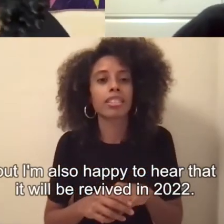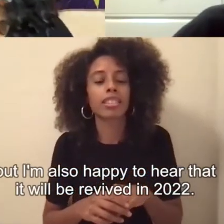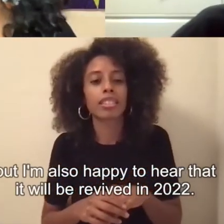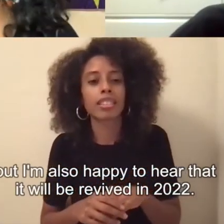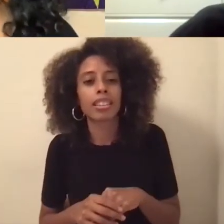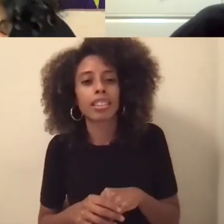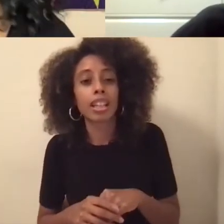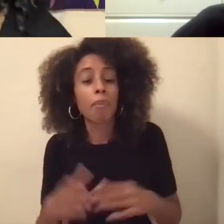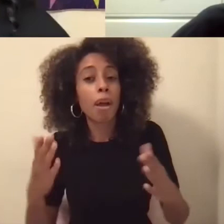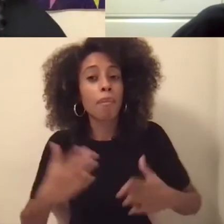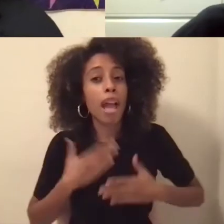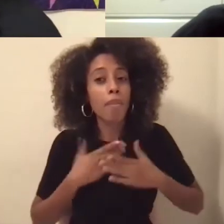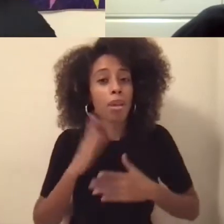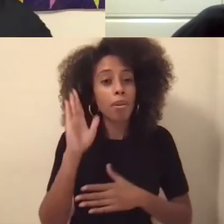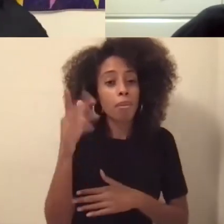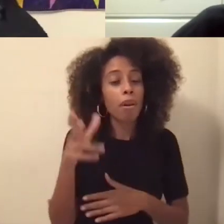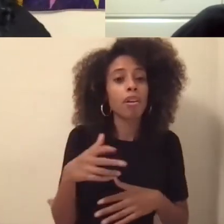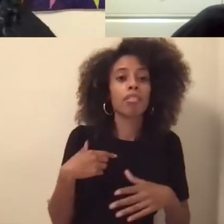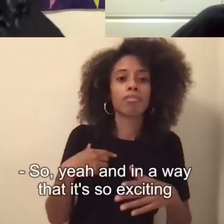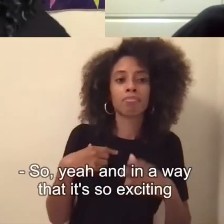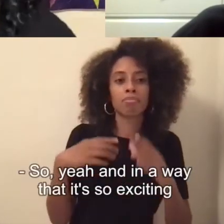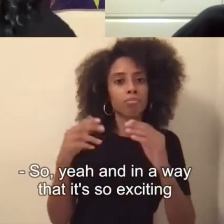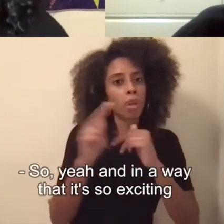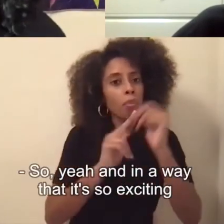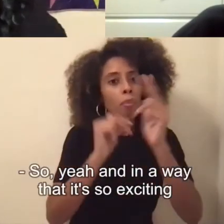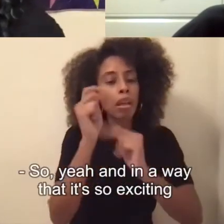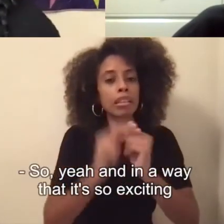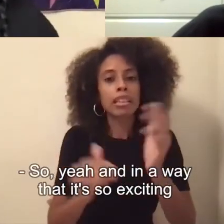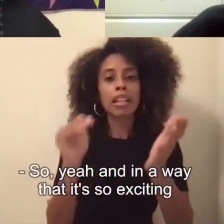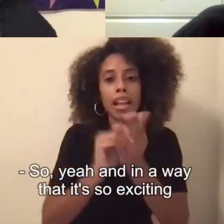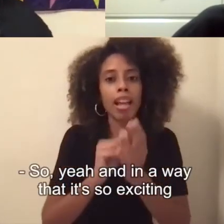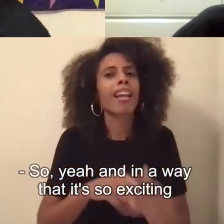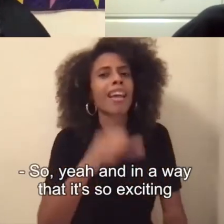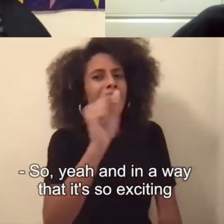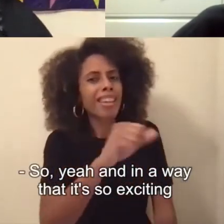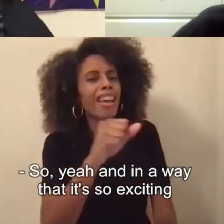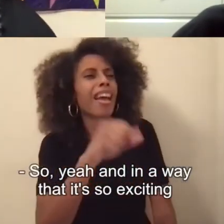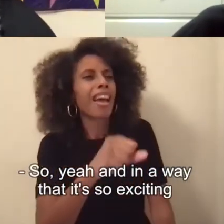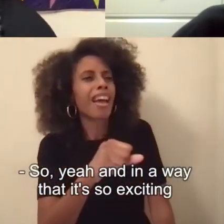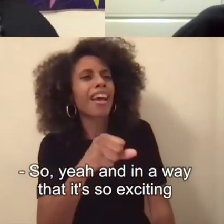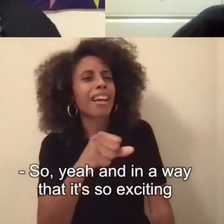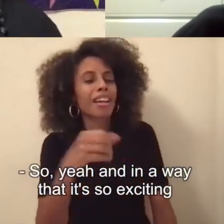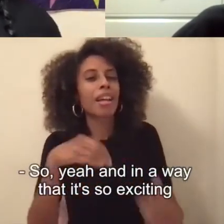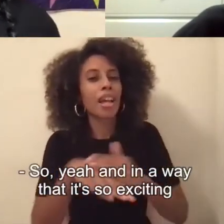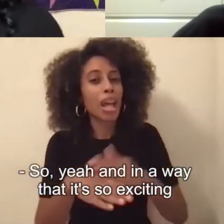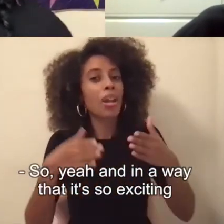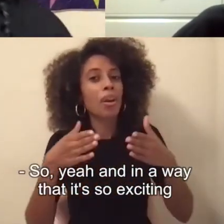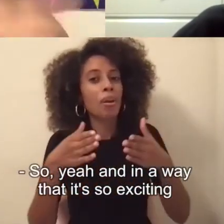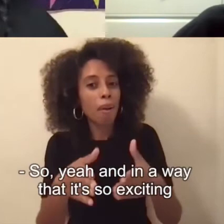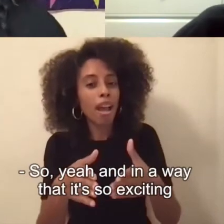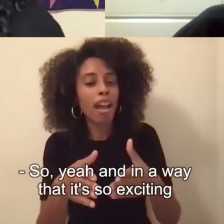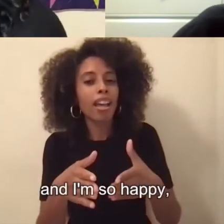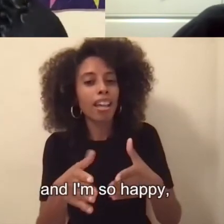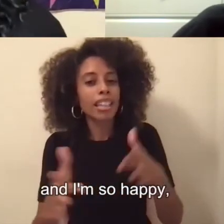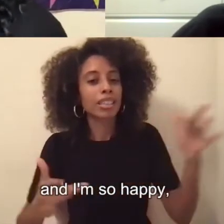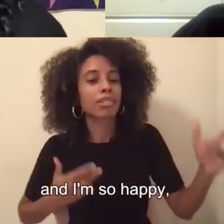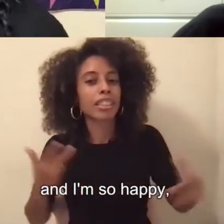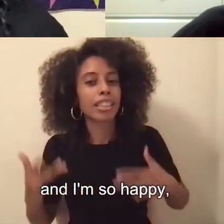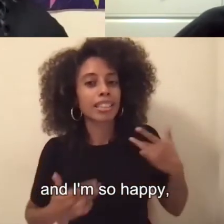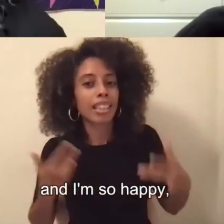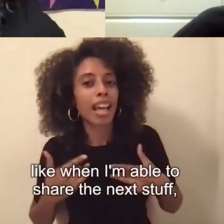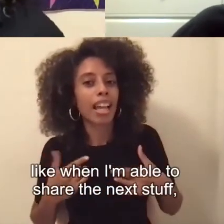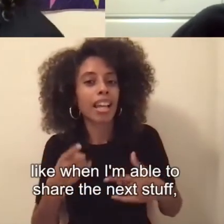in 2022. It's so, and in a way that it's so exciting. And I'm